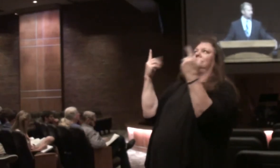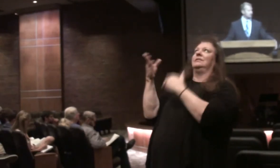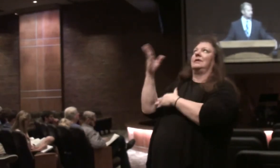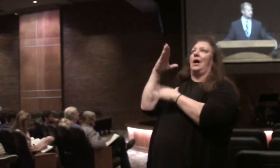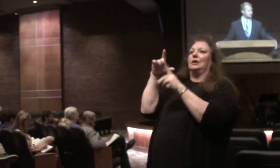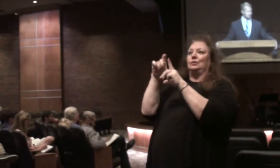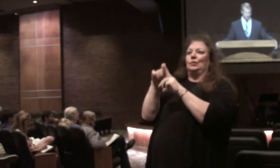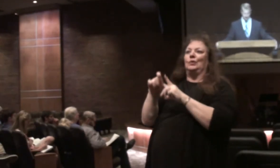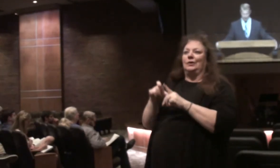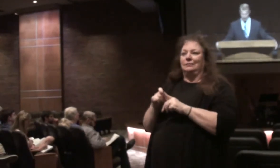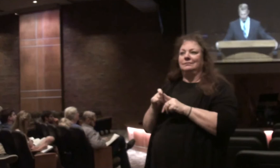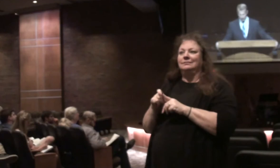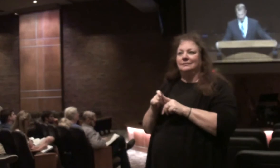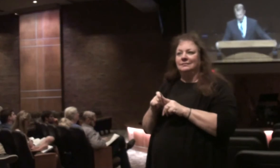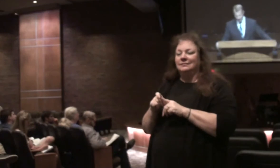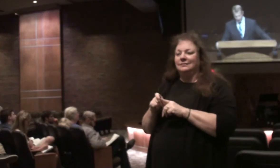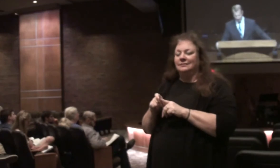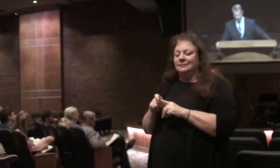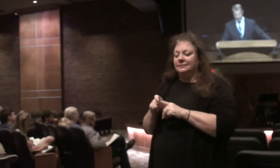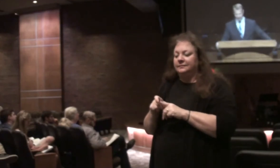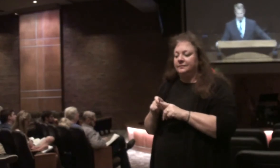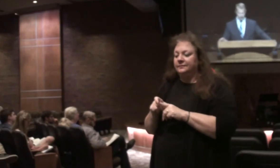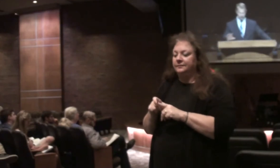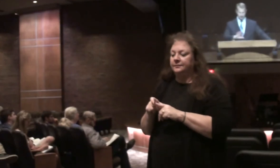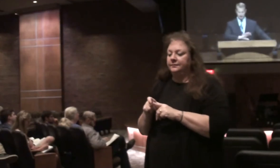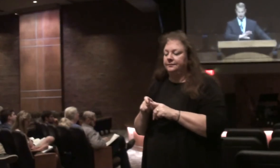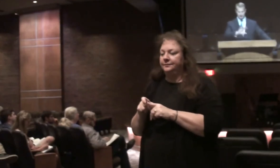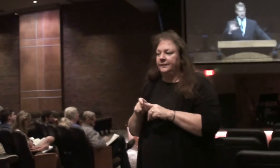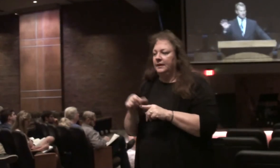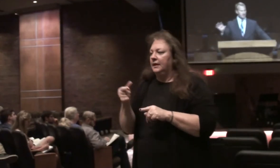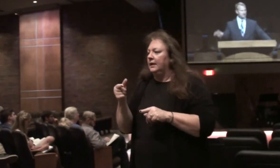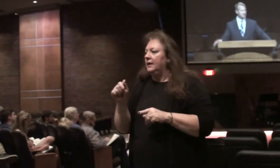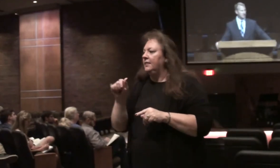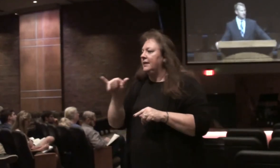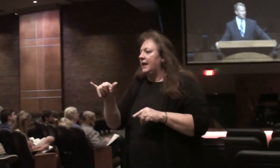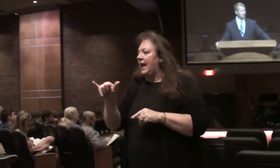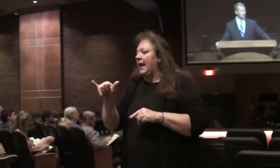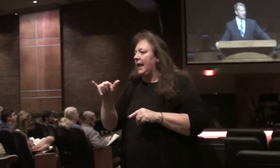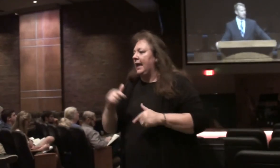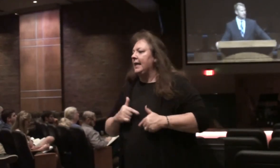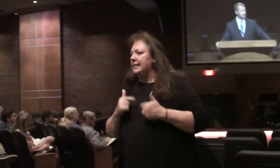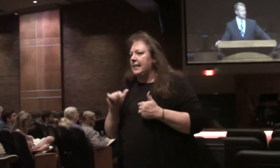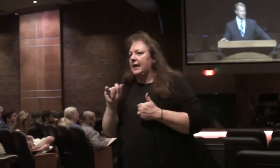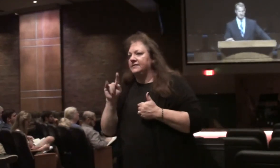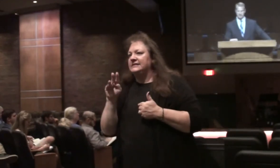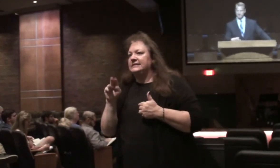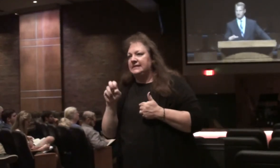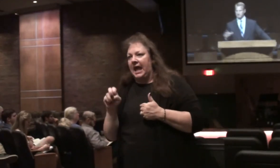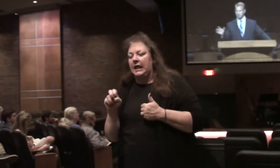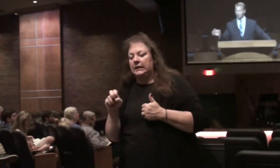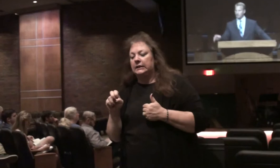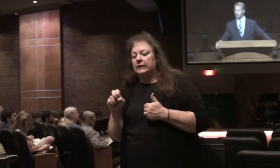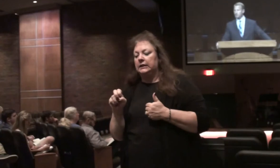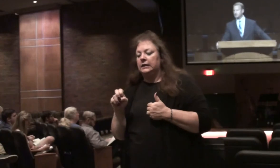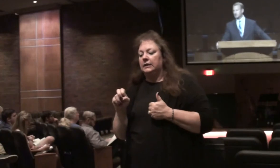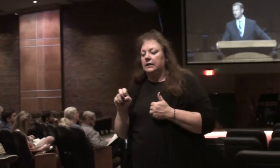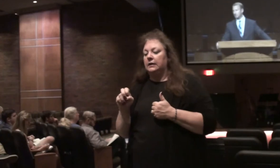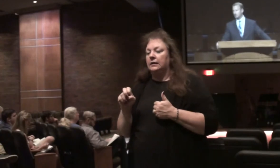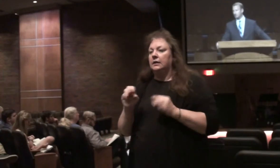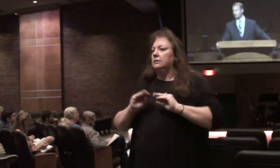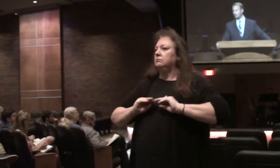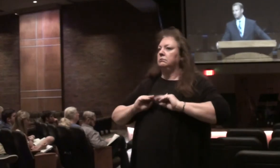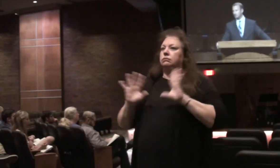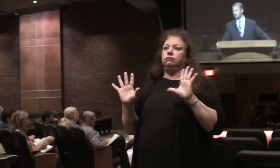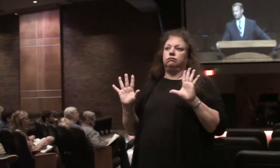God. And in the homosexual lifestyle and all that push, this is one clear